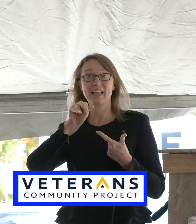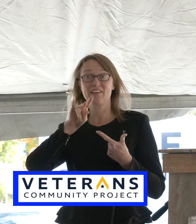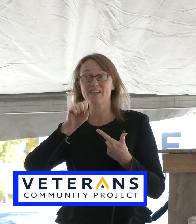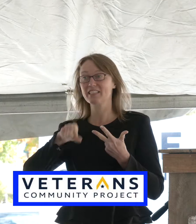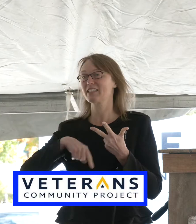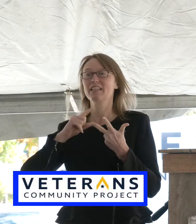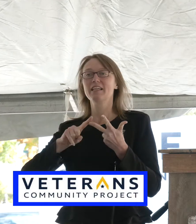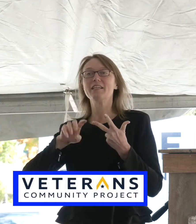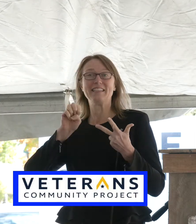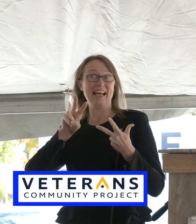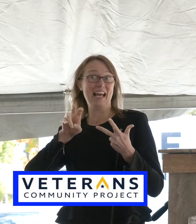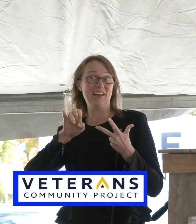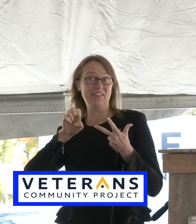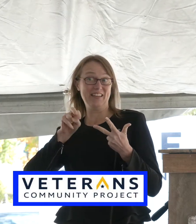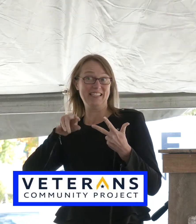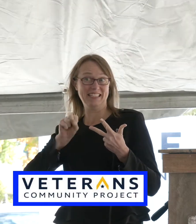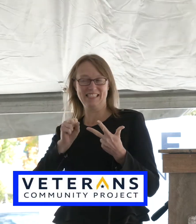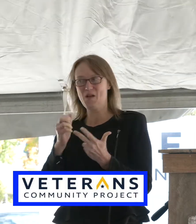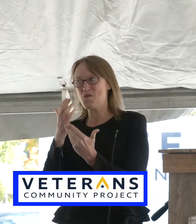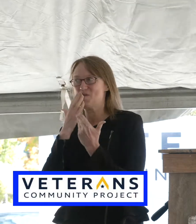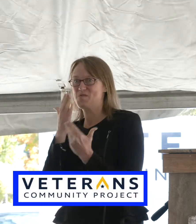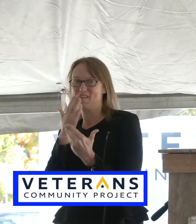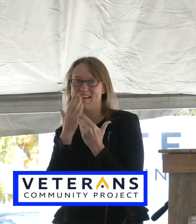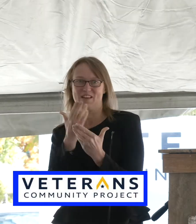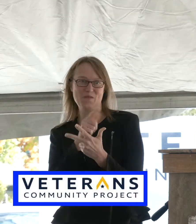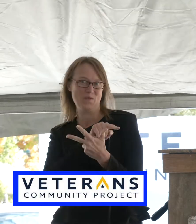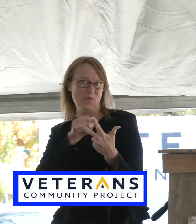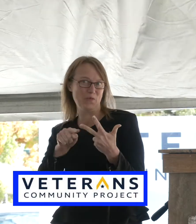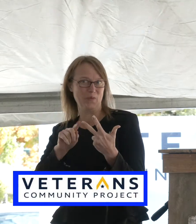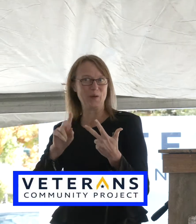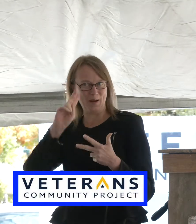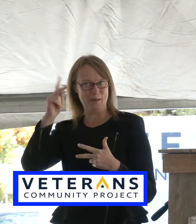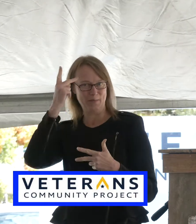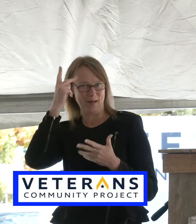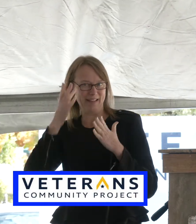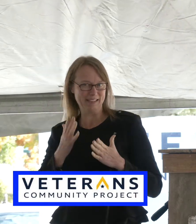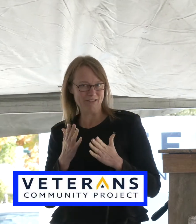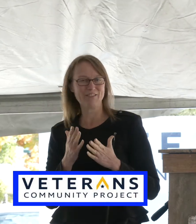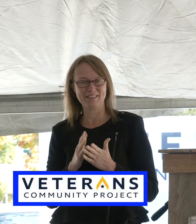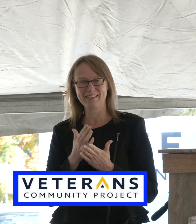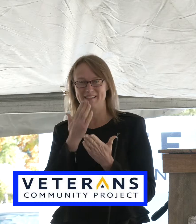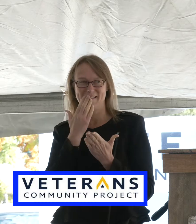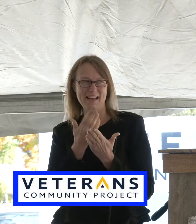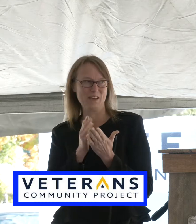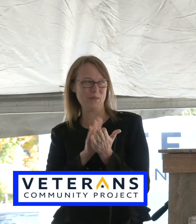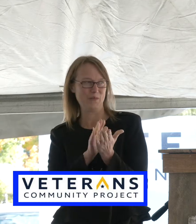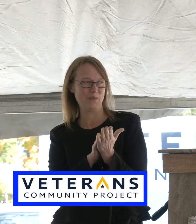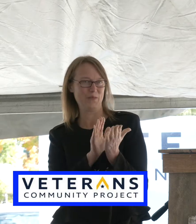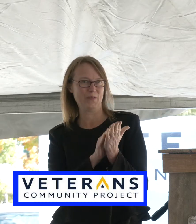be here today. So can we do a quick round of applause for them as well? Thank you.